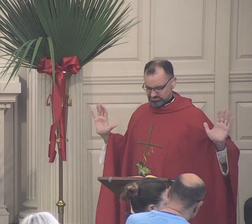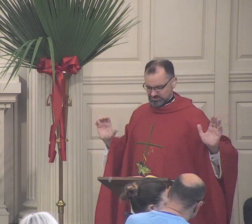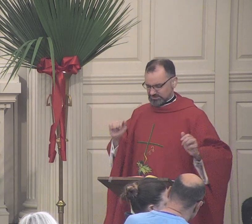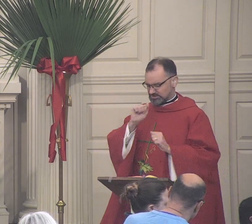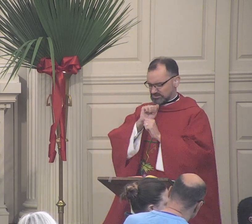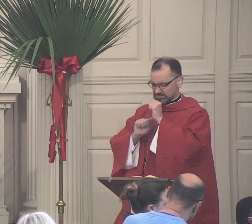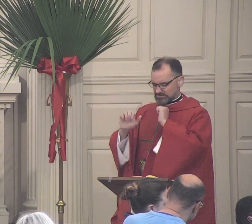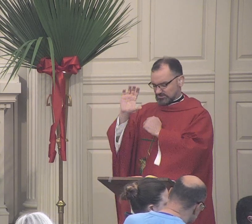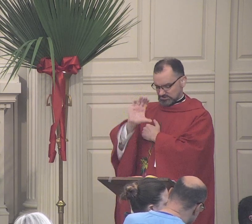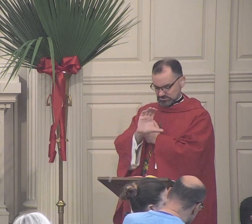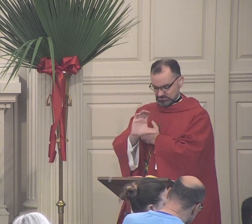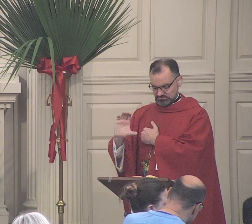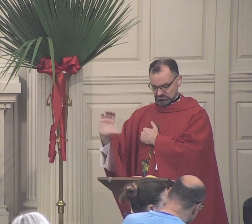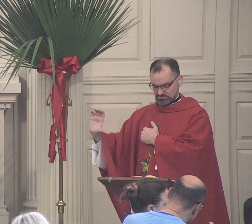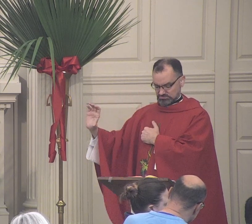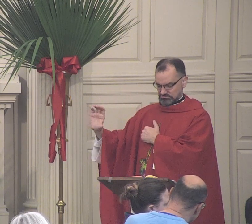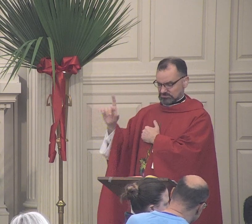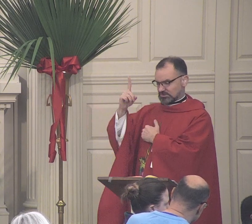cross,